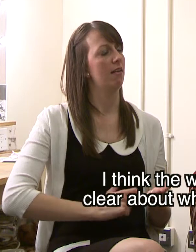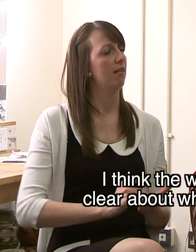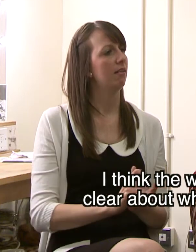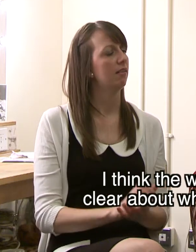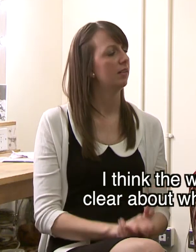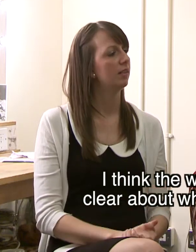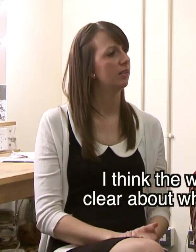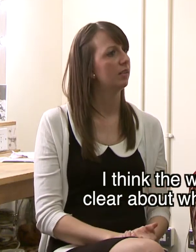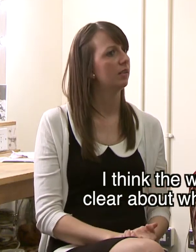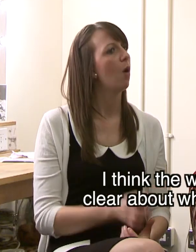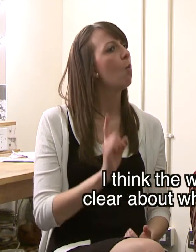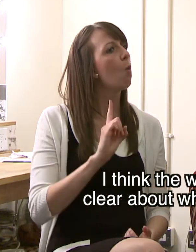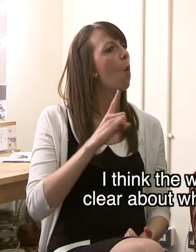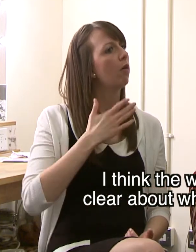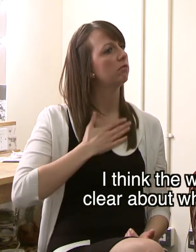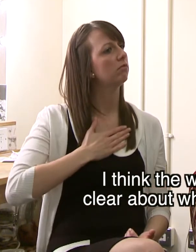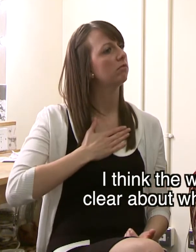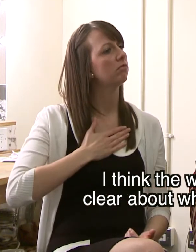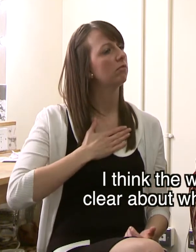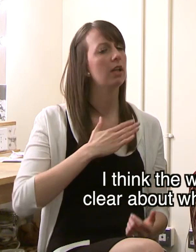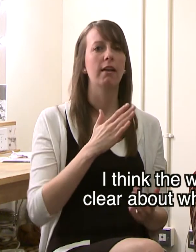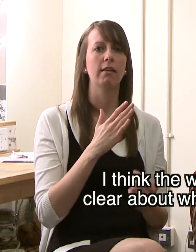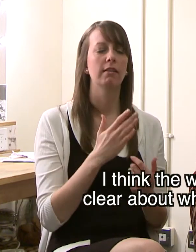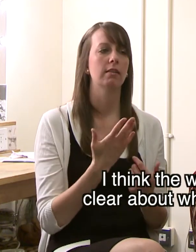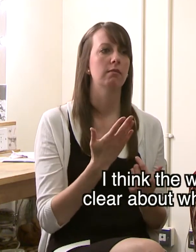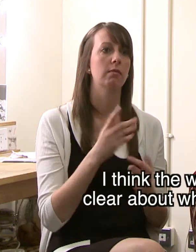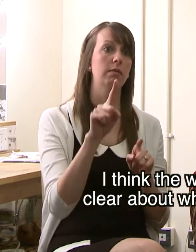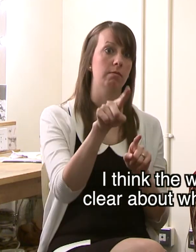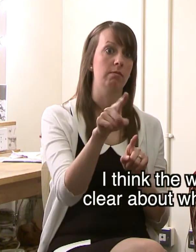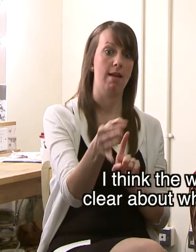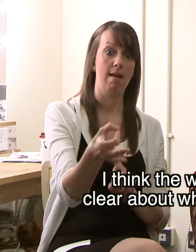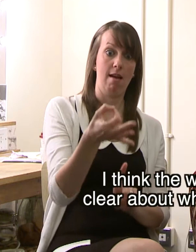about what somebody can ask you.